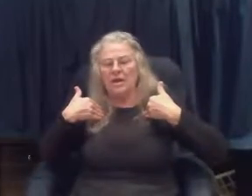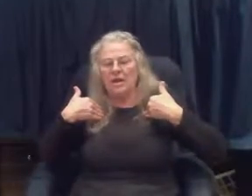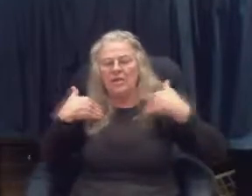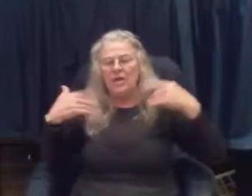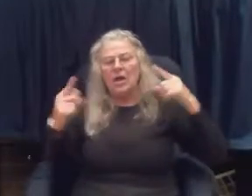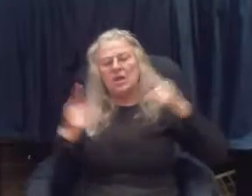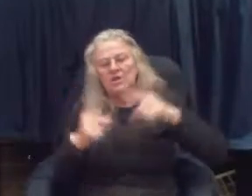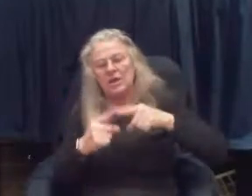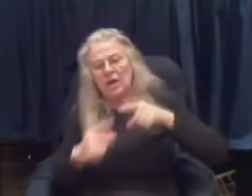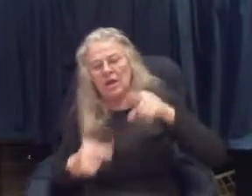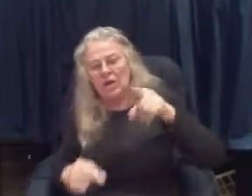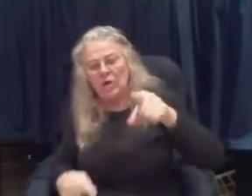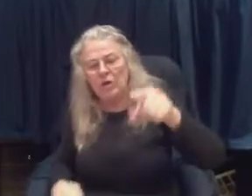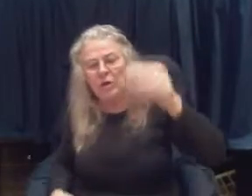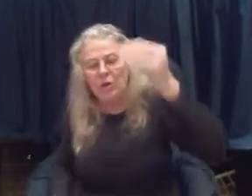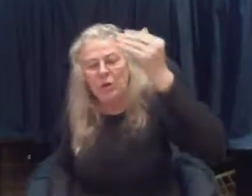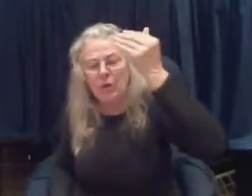receive till you